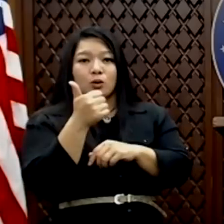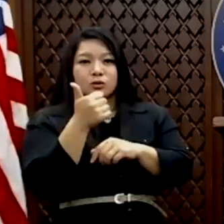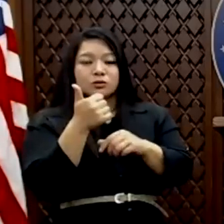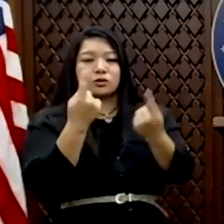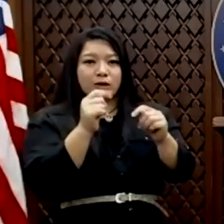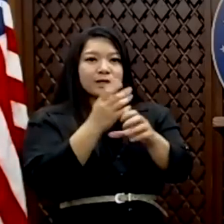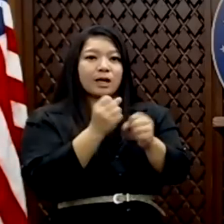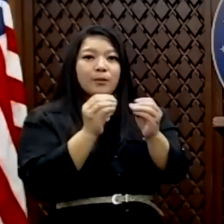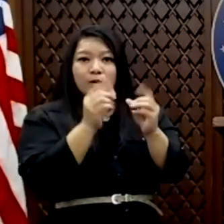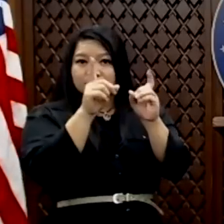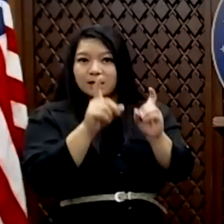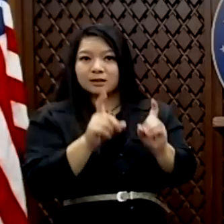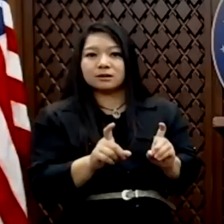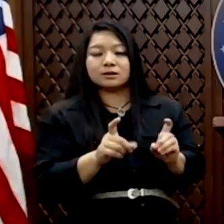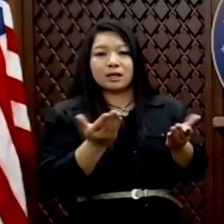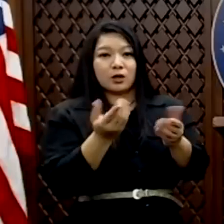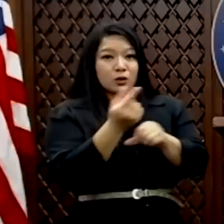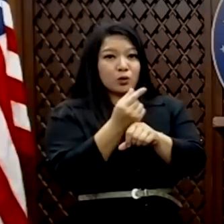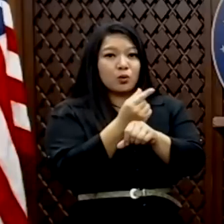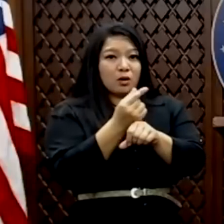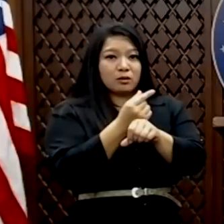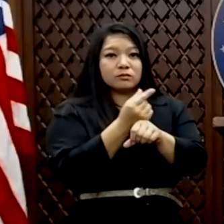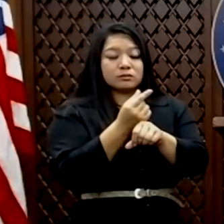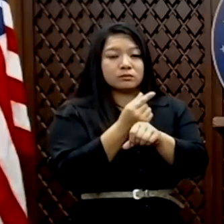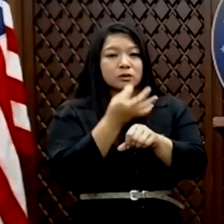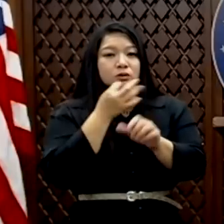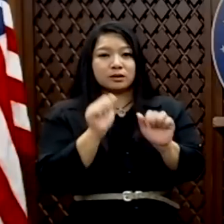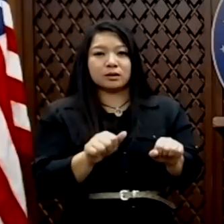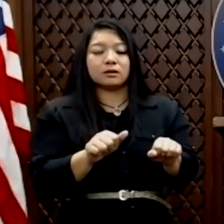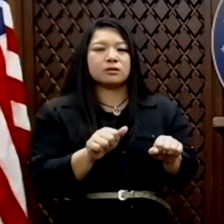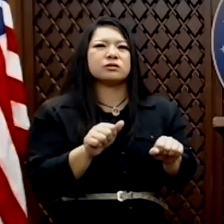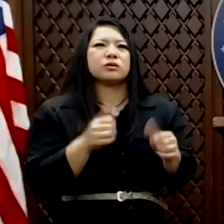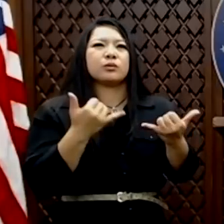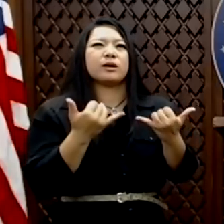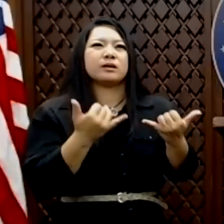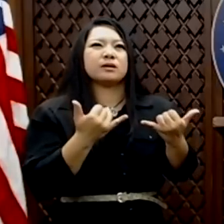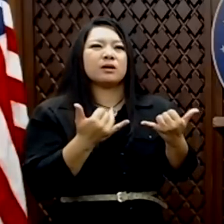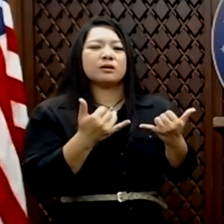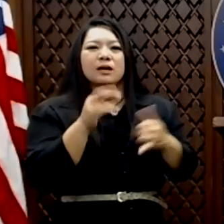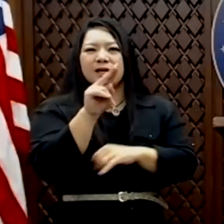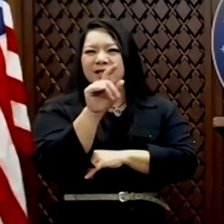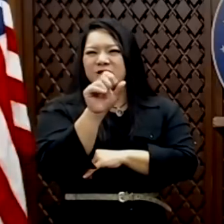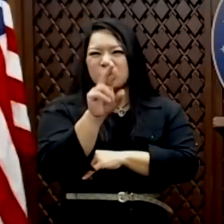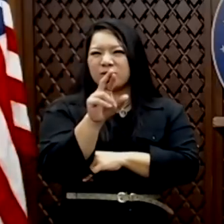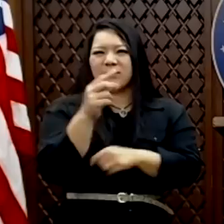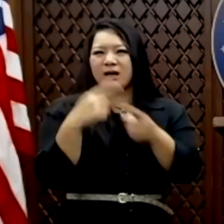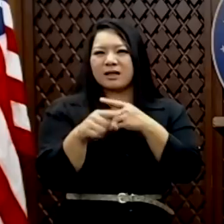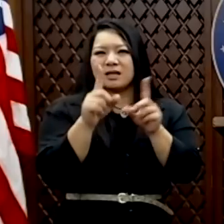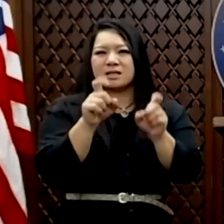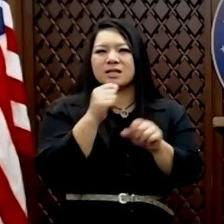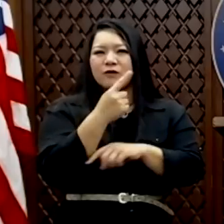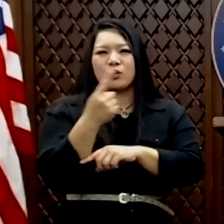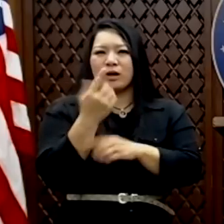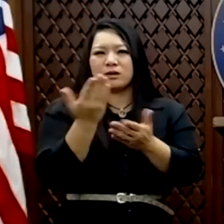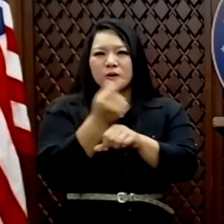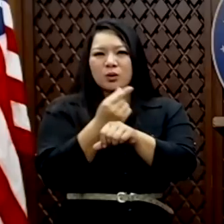to get the tests here in Guam. So right now, Nestor, I cannot test everybody. And